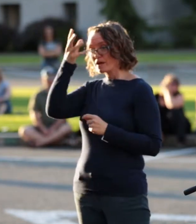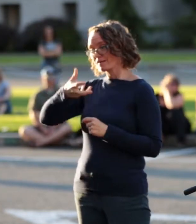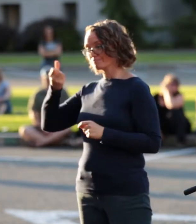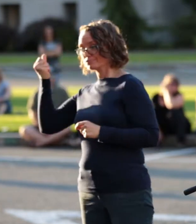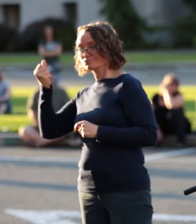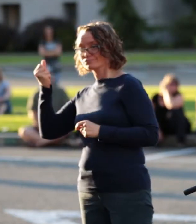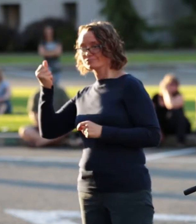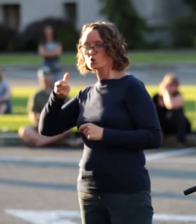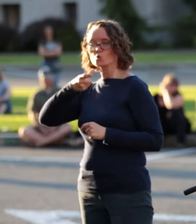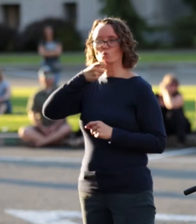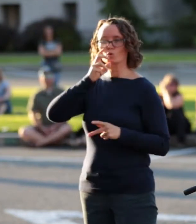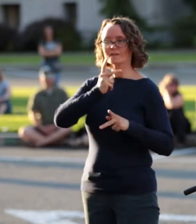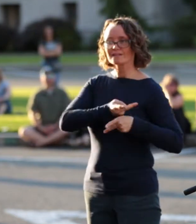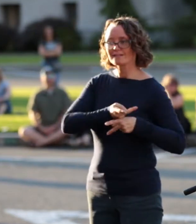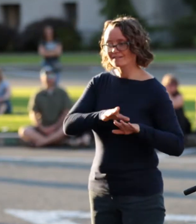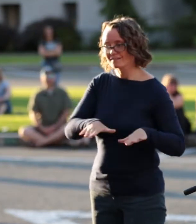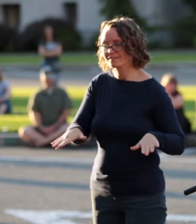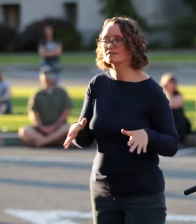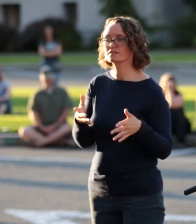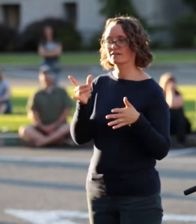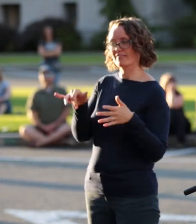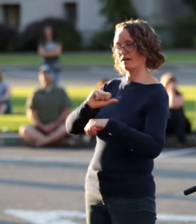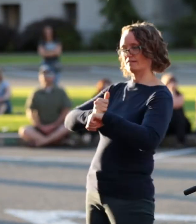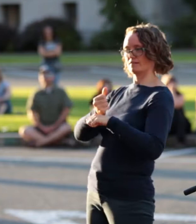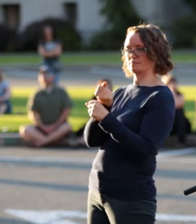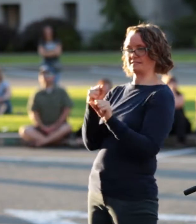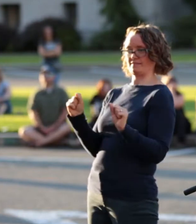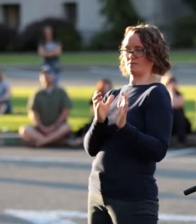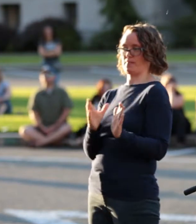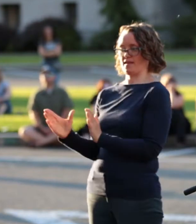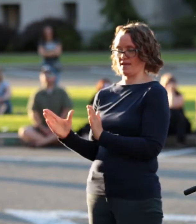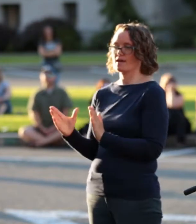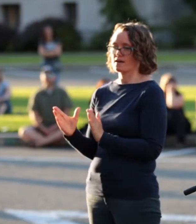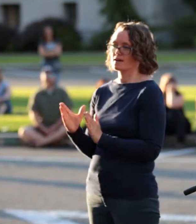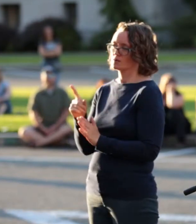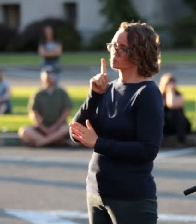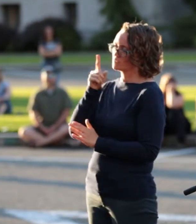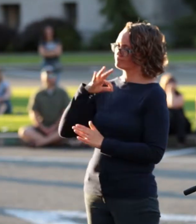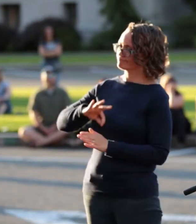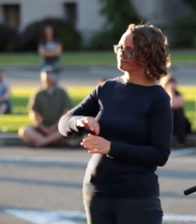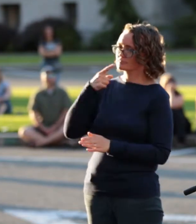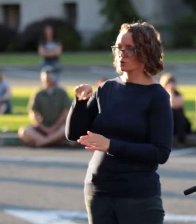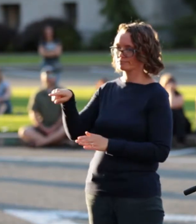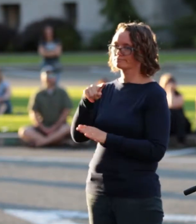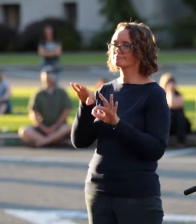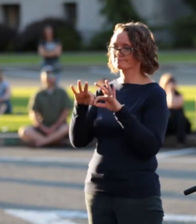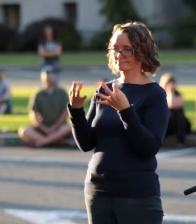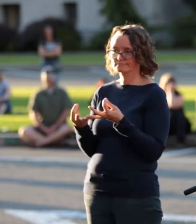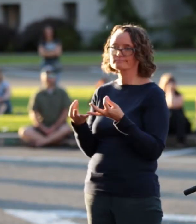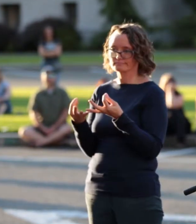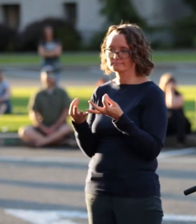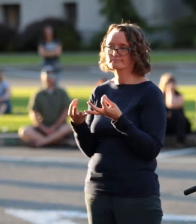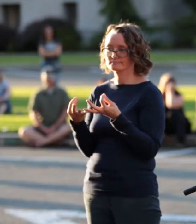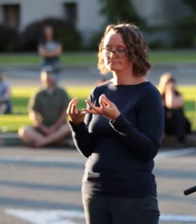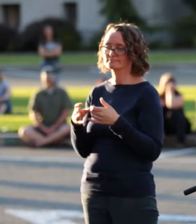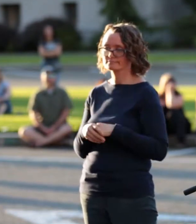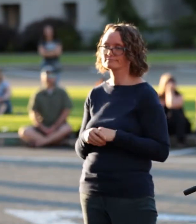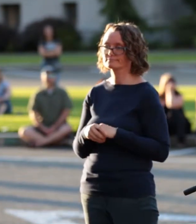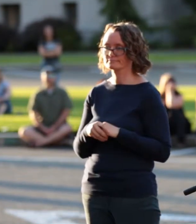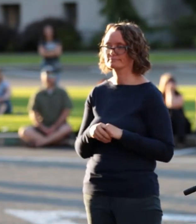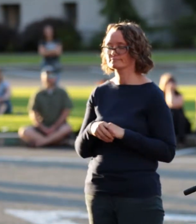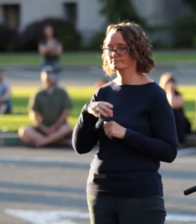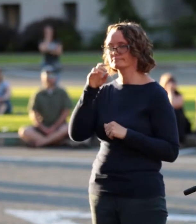or deported. Having a family safety plan in advance helps families make important determinations at a time when the family is not